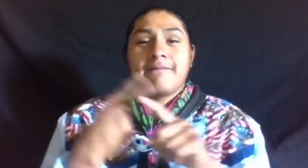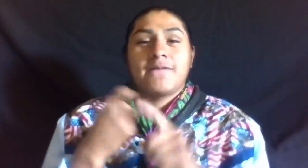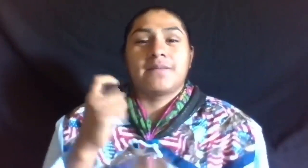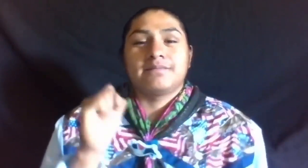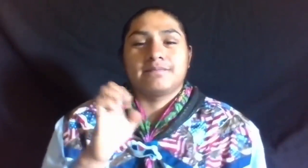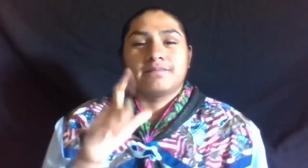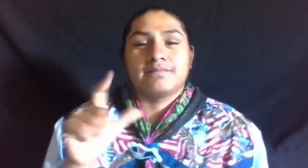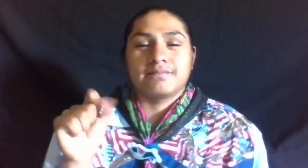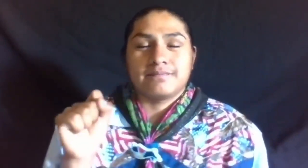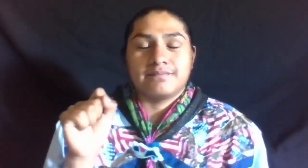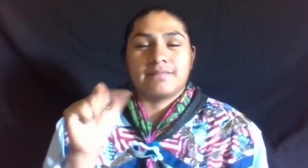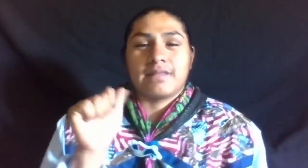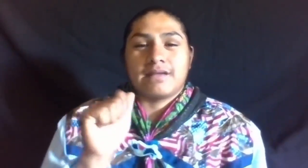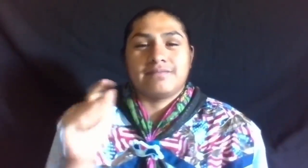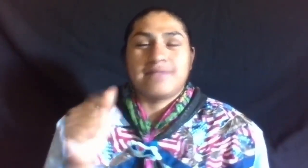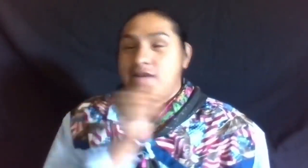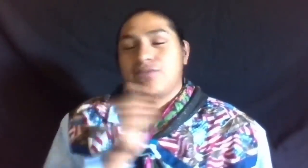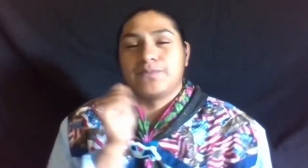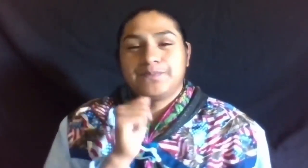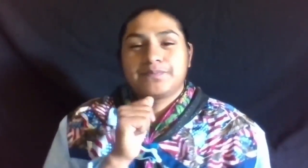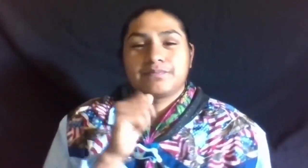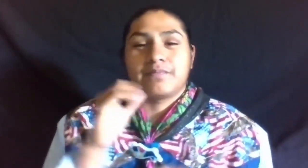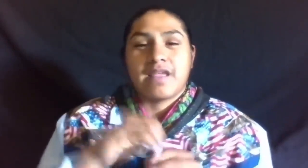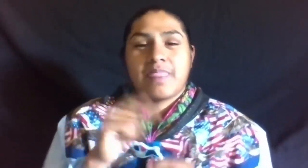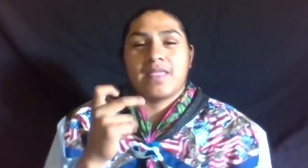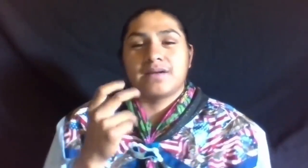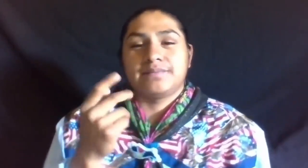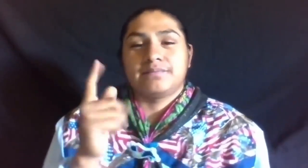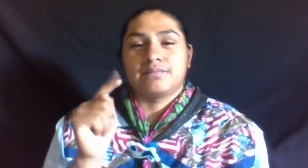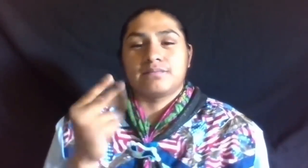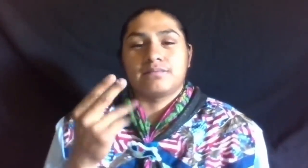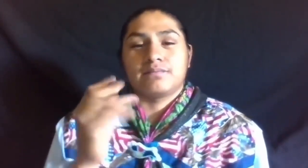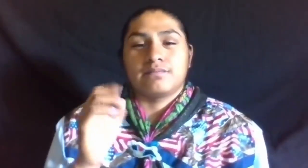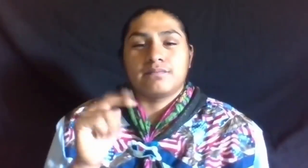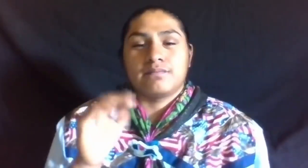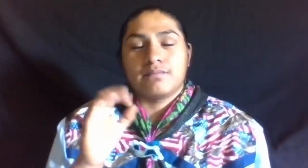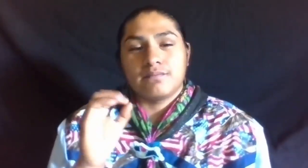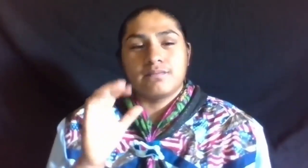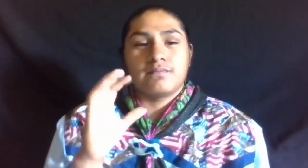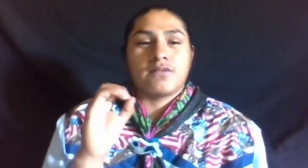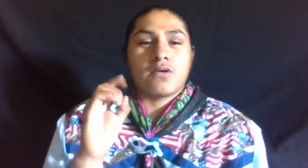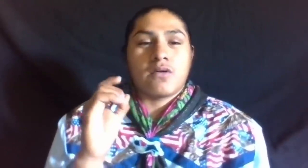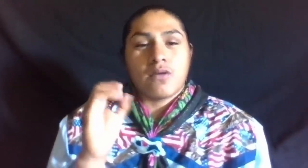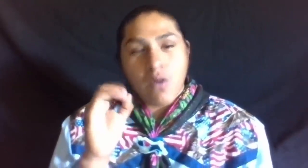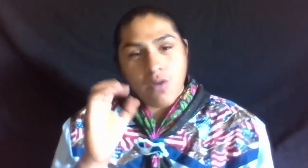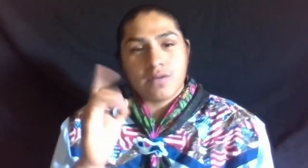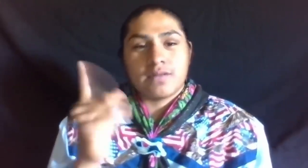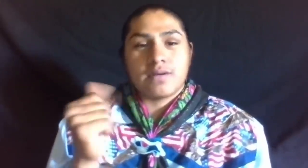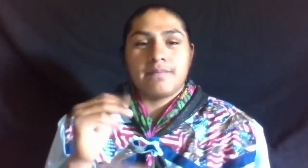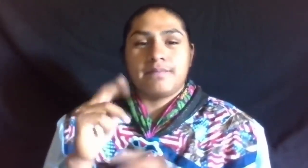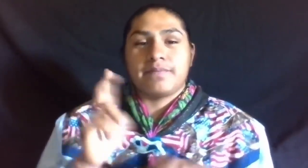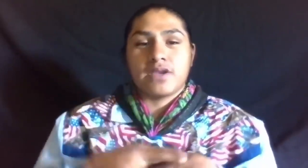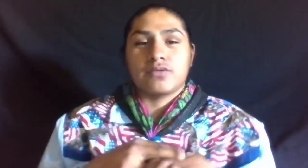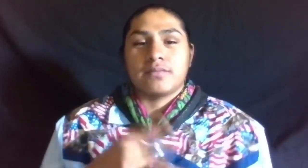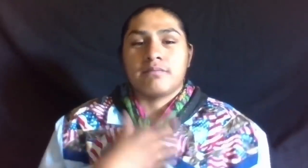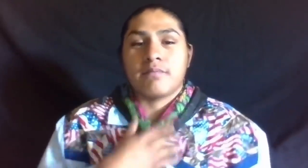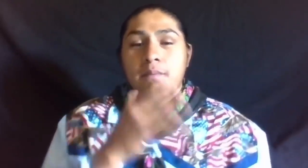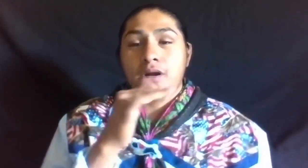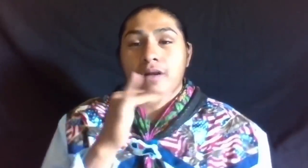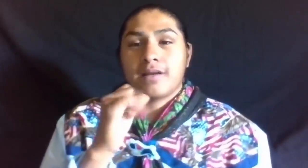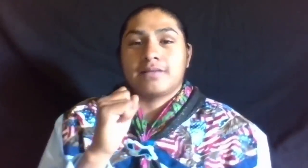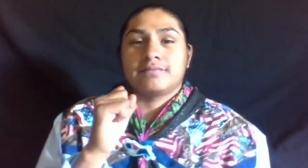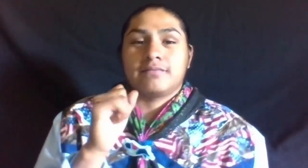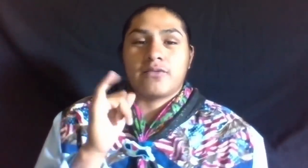Arizona, in the Tohono O'odham Nation. My mother is